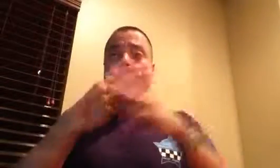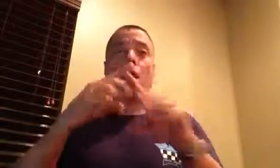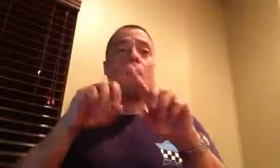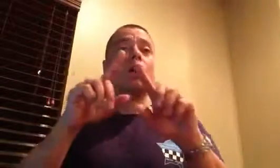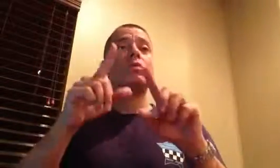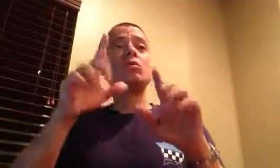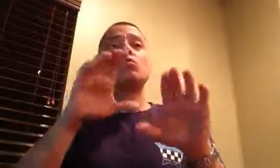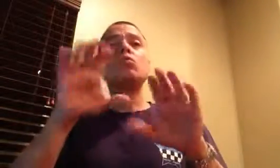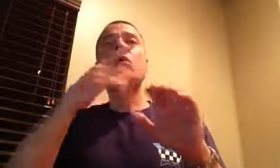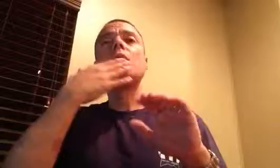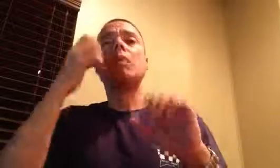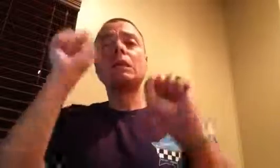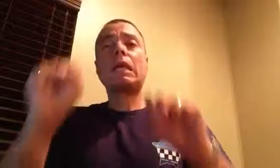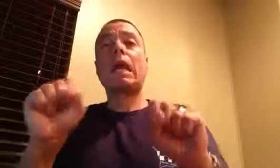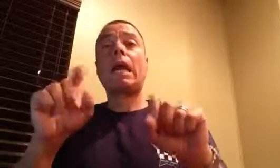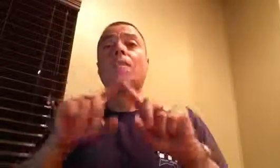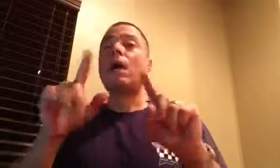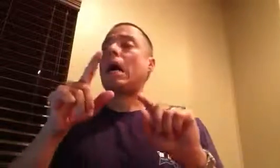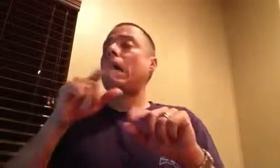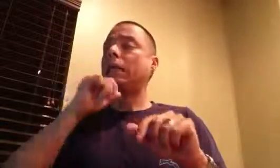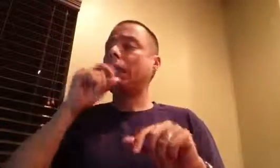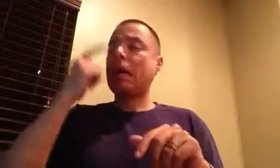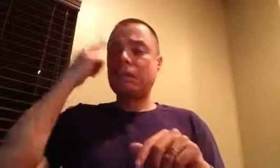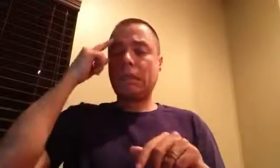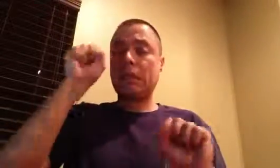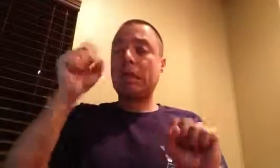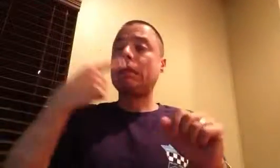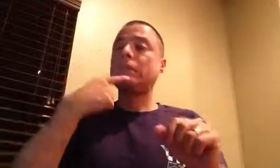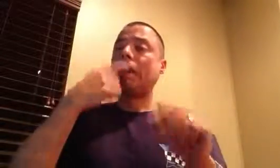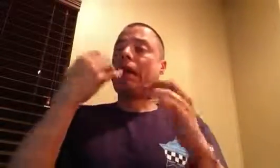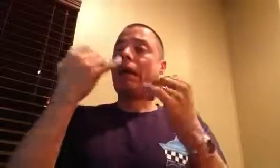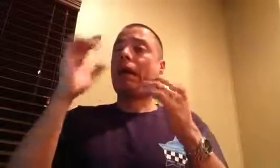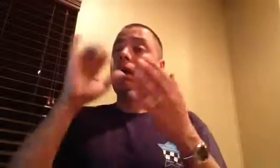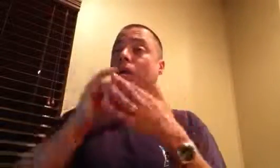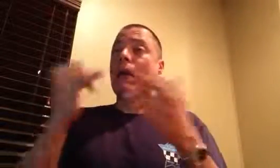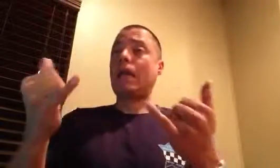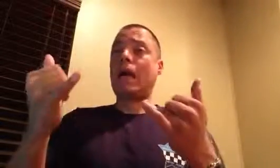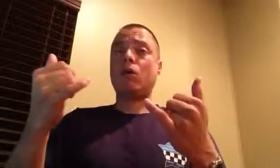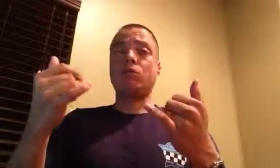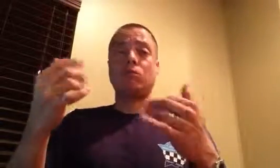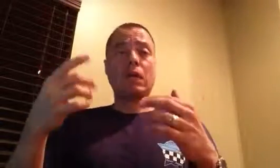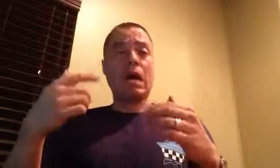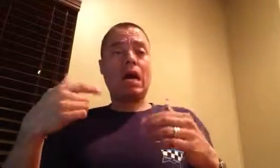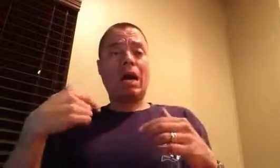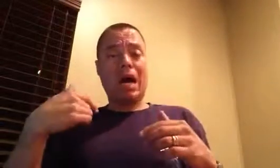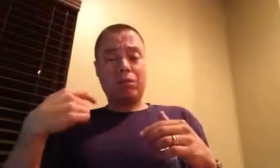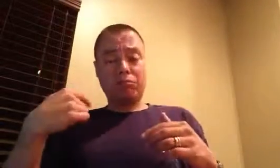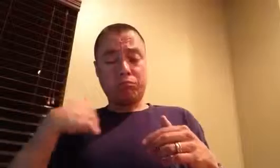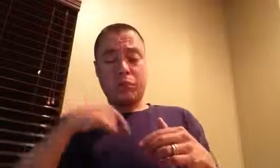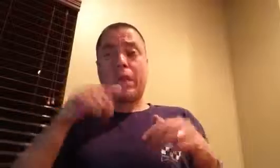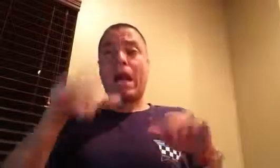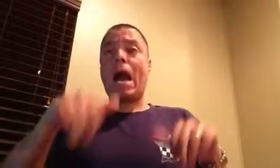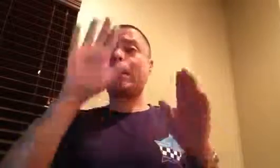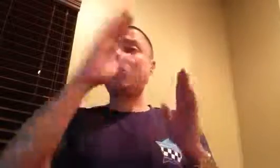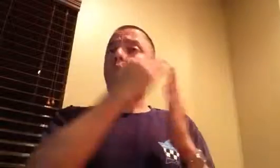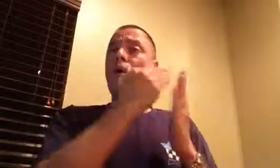you can say that to us anymore. Are we even on your list of priorities? My dad always says,